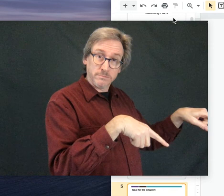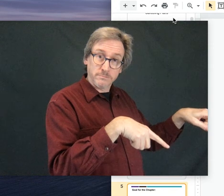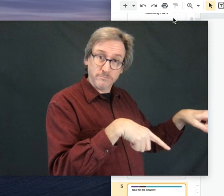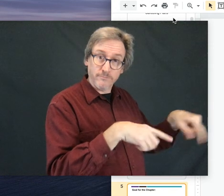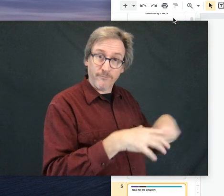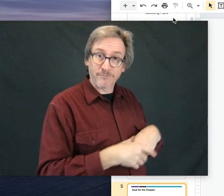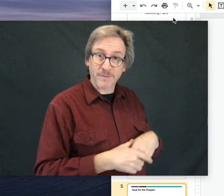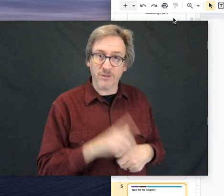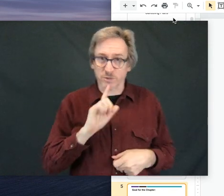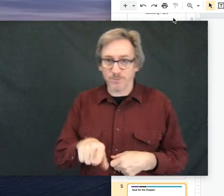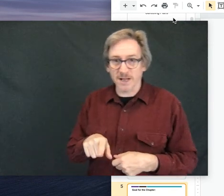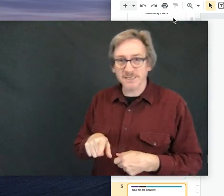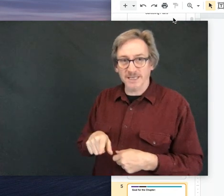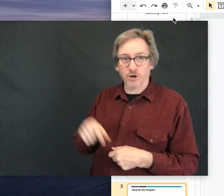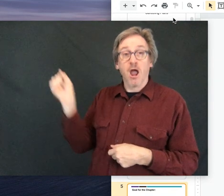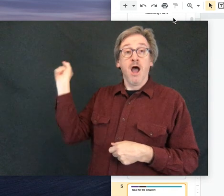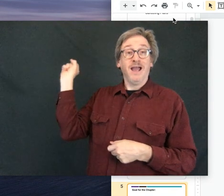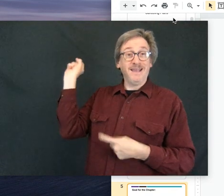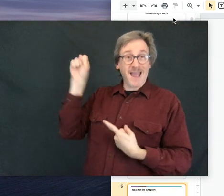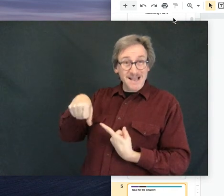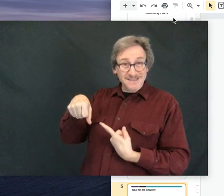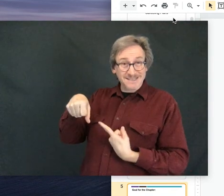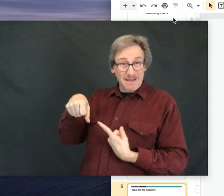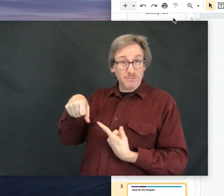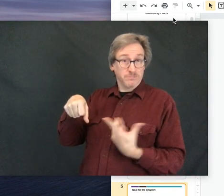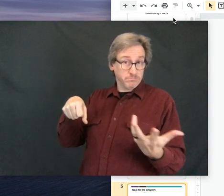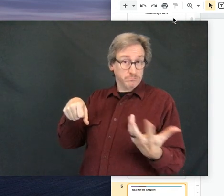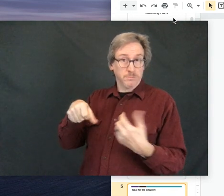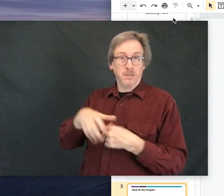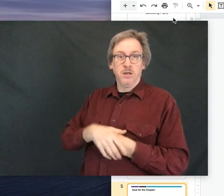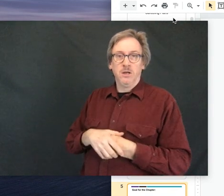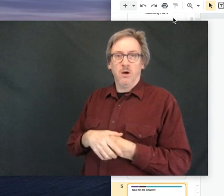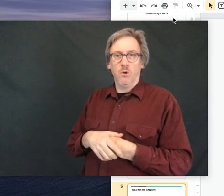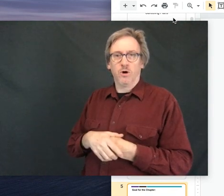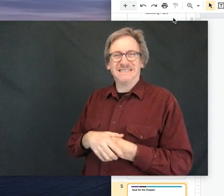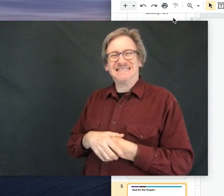somewhere, and the response either yes, except,